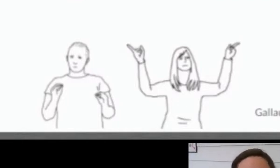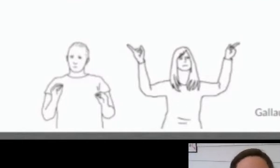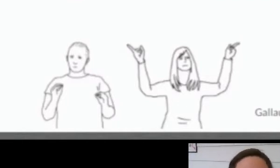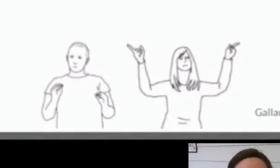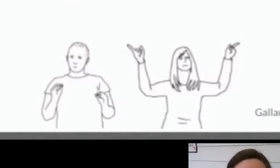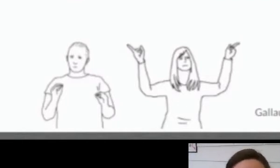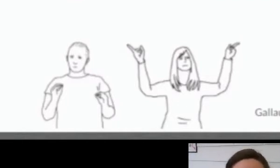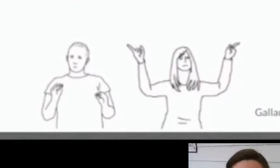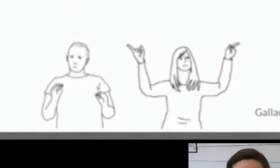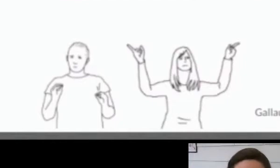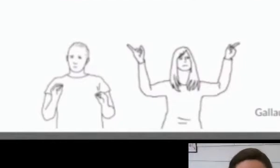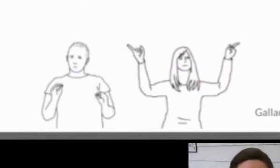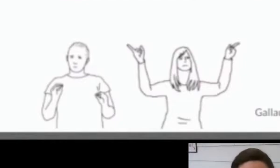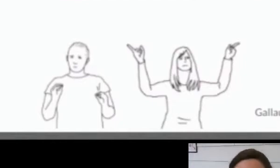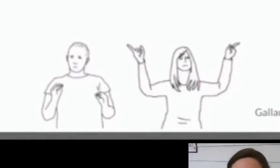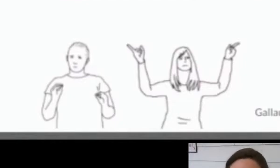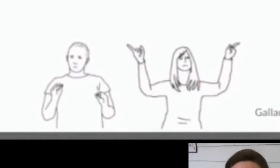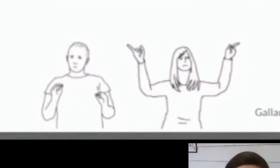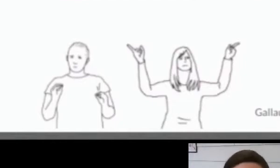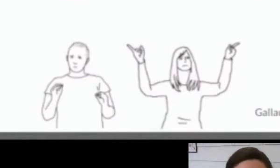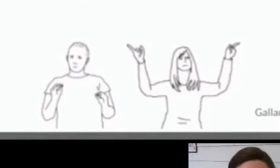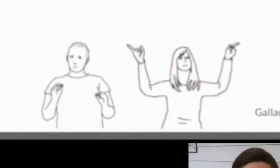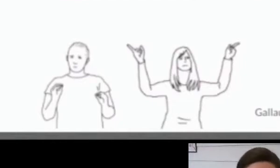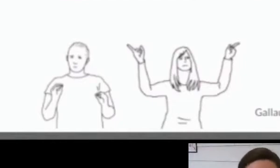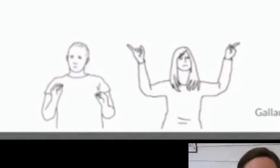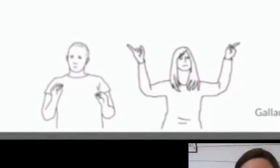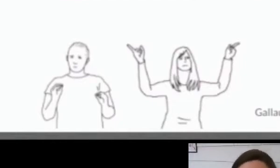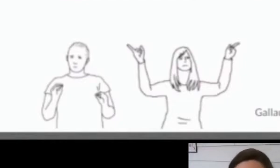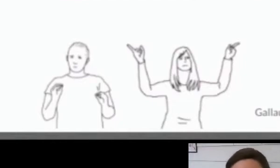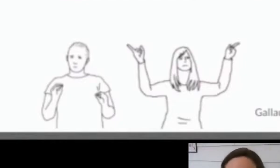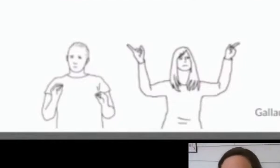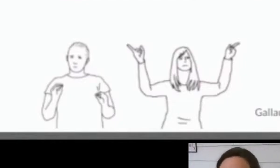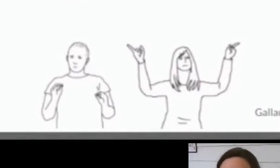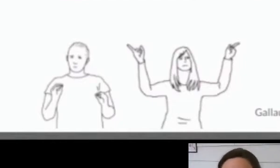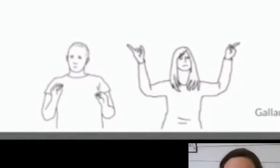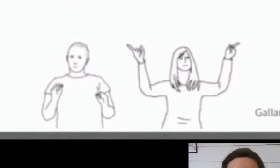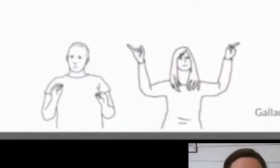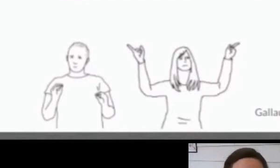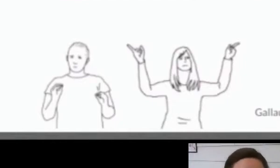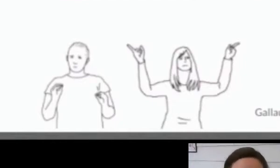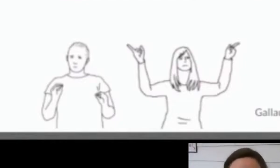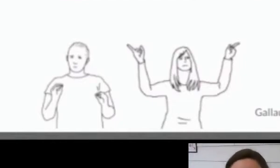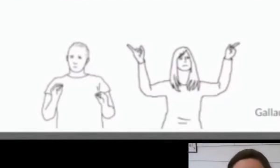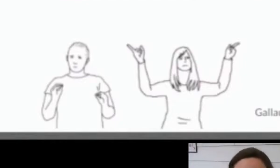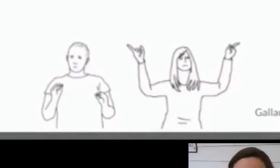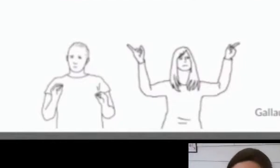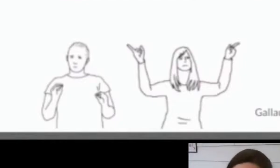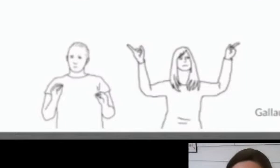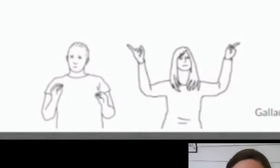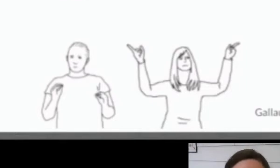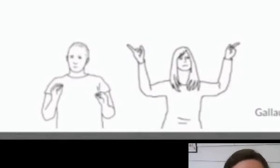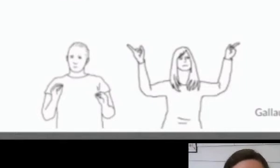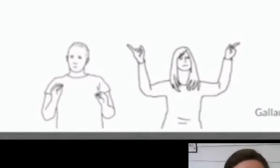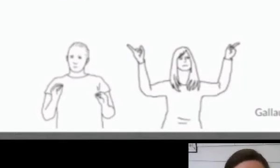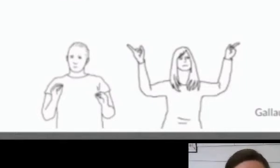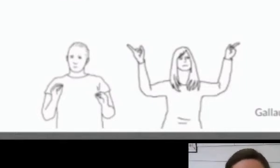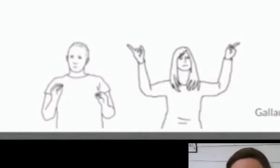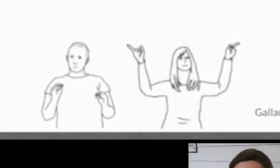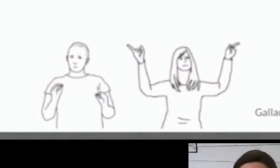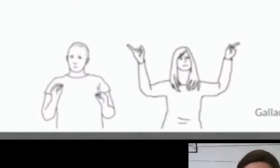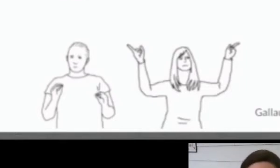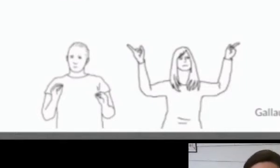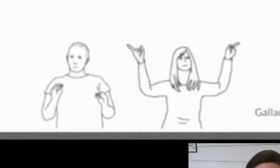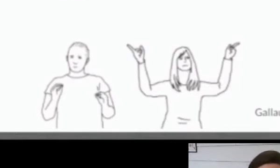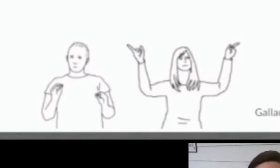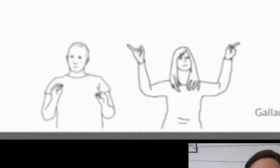studies, connecting the sort of development of languages with deaf communities that are especially organized around deaf schools. So this is not